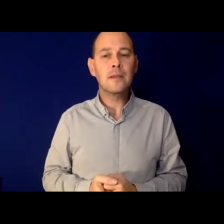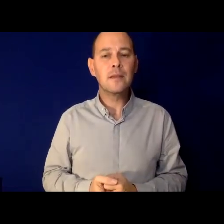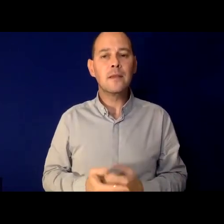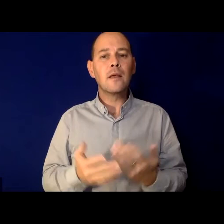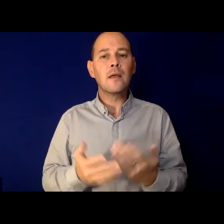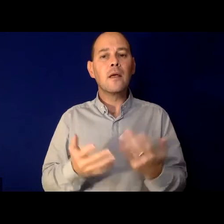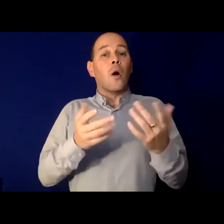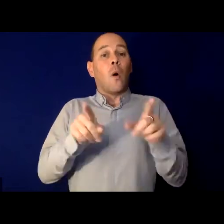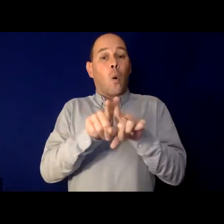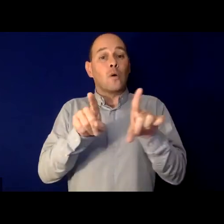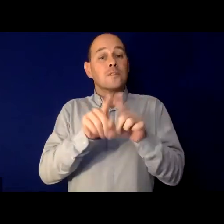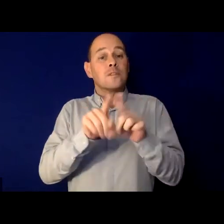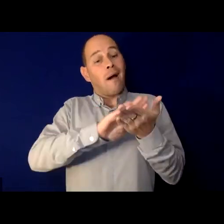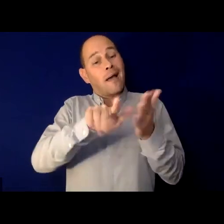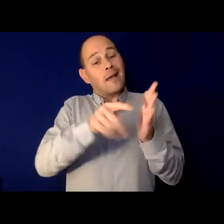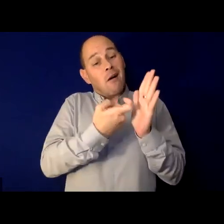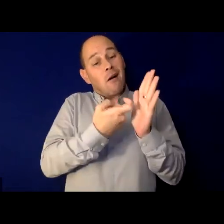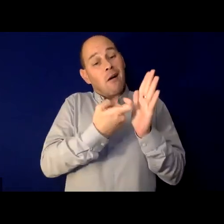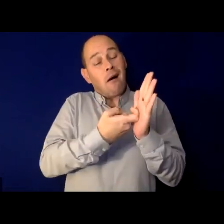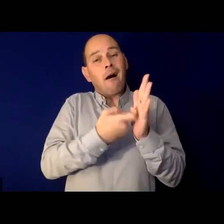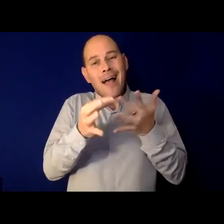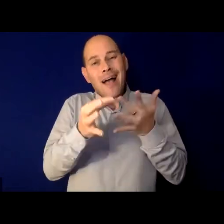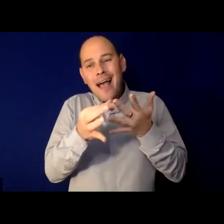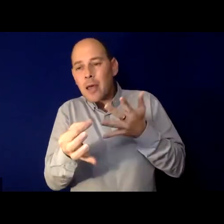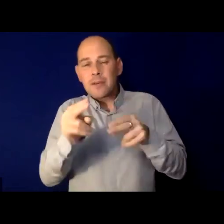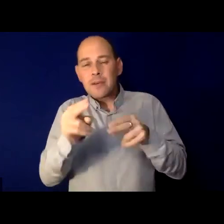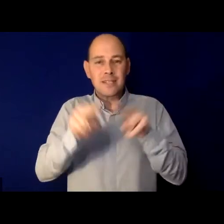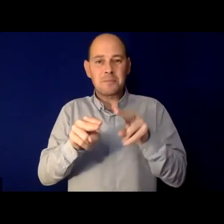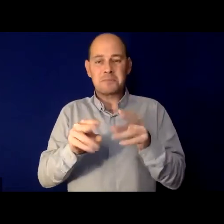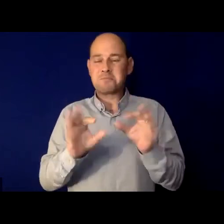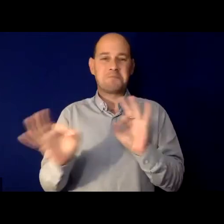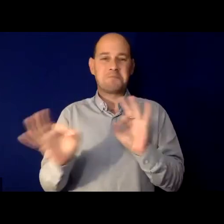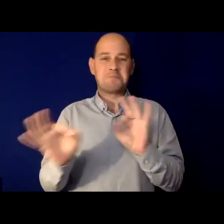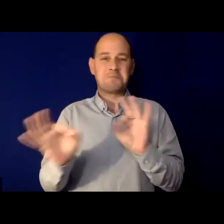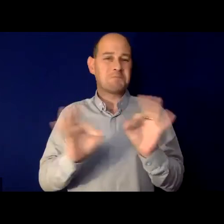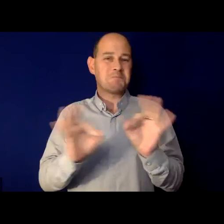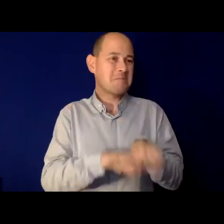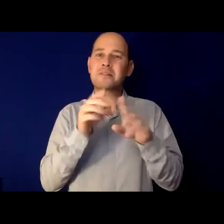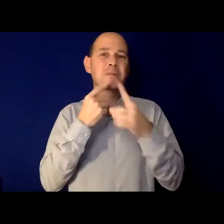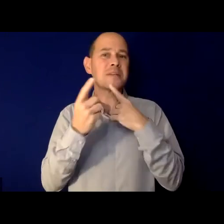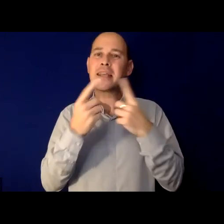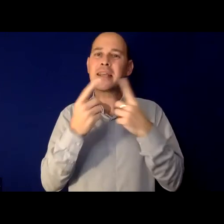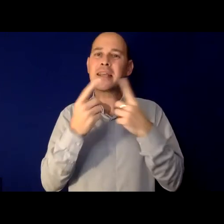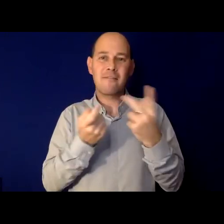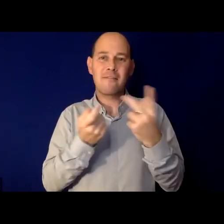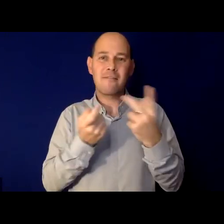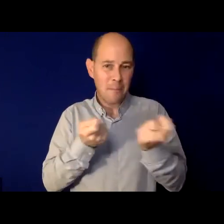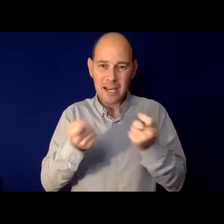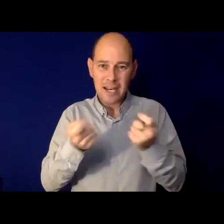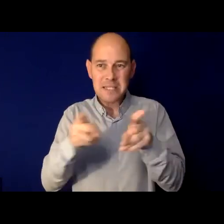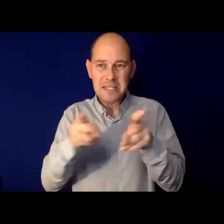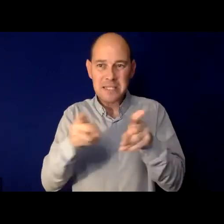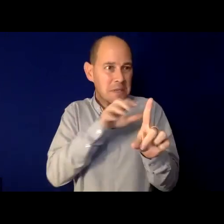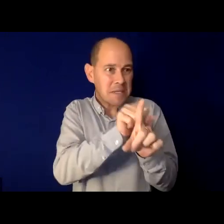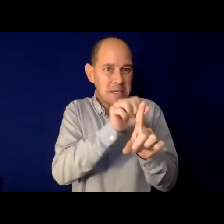aspect of the assessment, there was no any national data management system that capture the